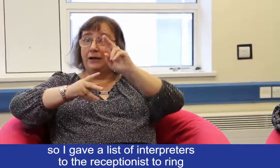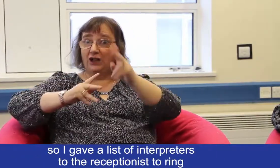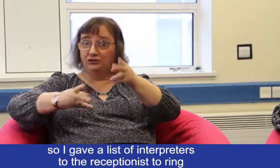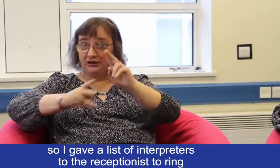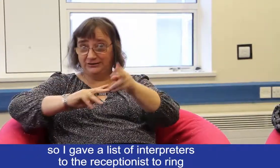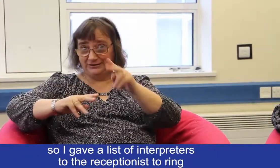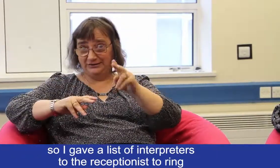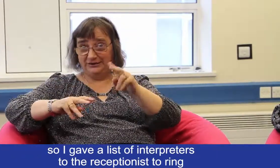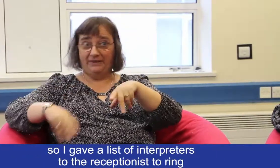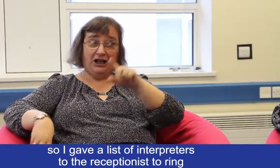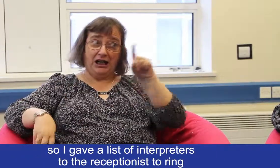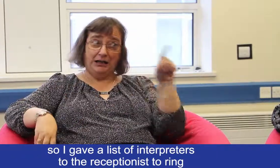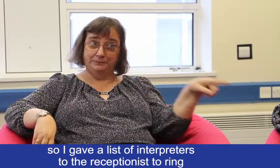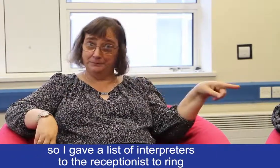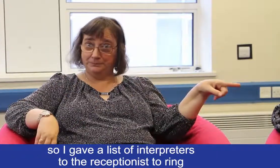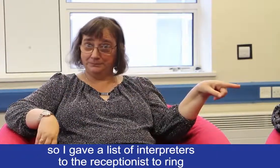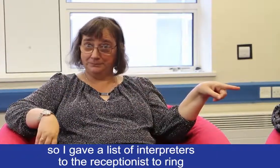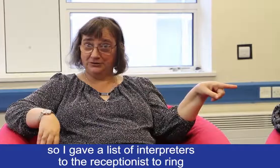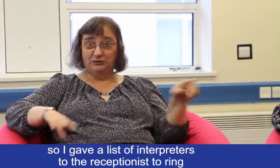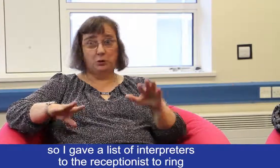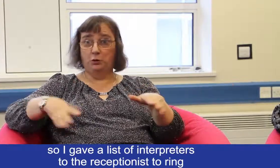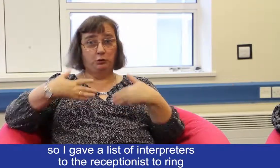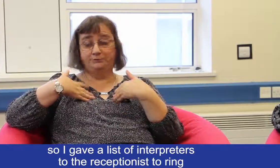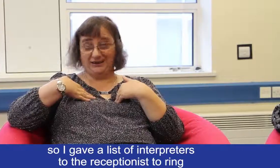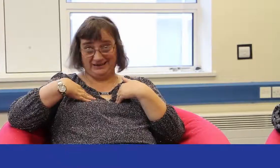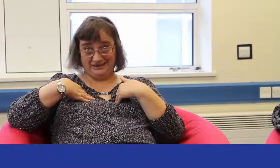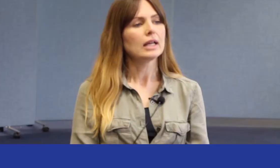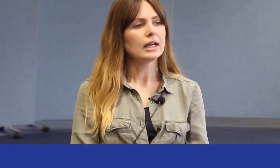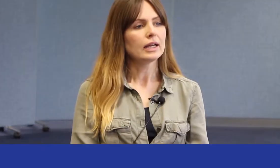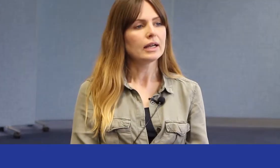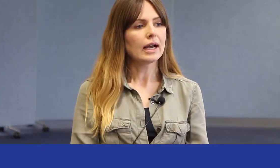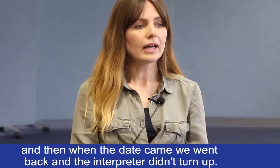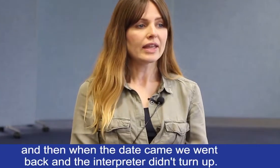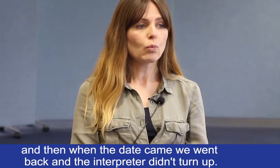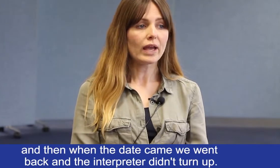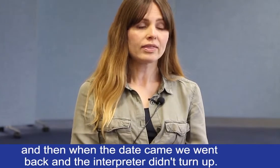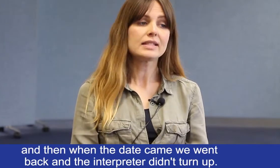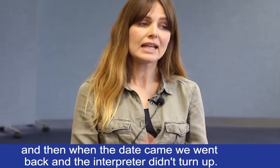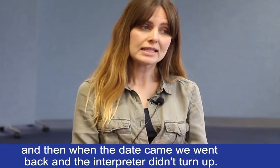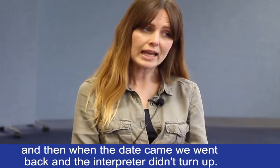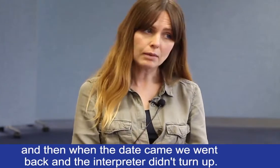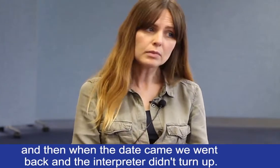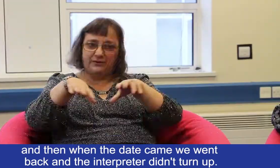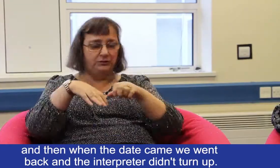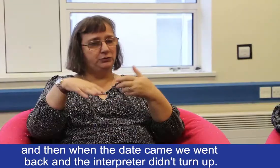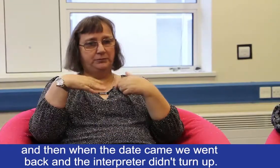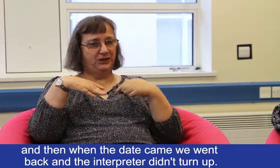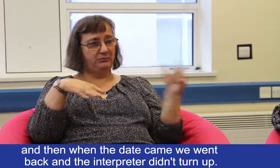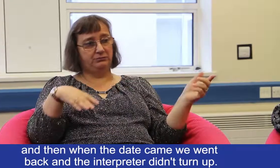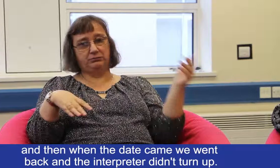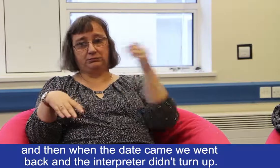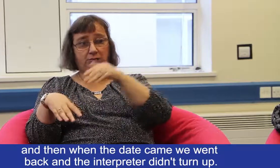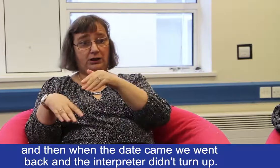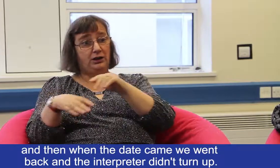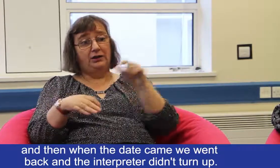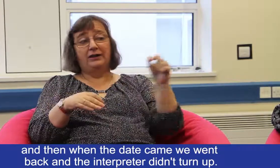So I gave a list of interpreters to the receptionist to ring. And then when the date came, we went